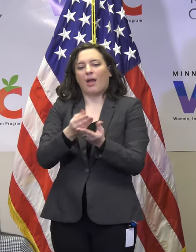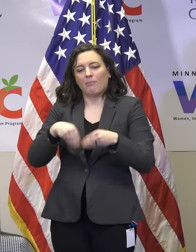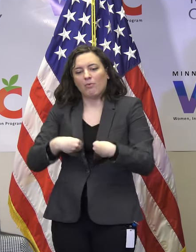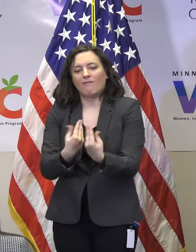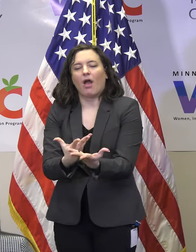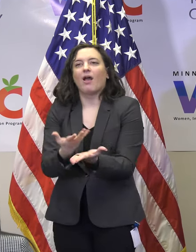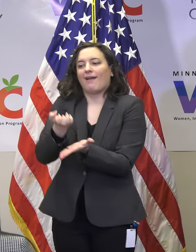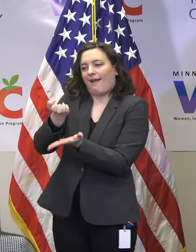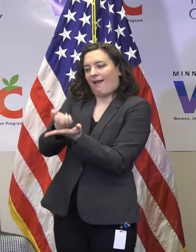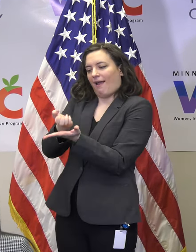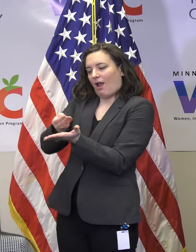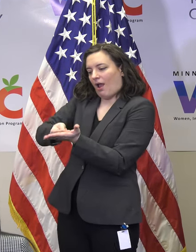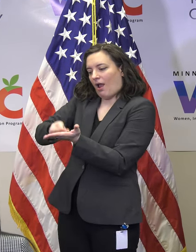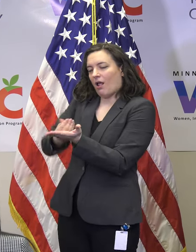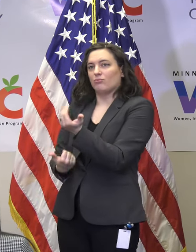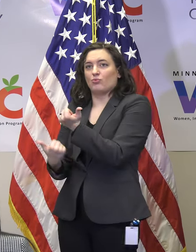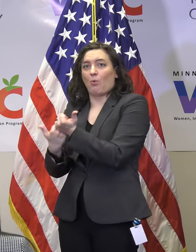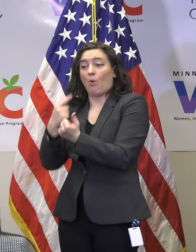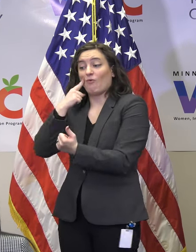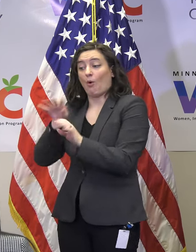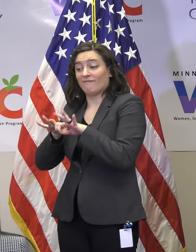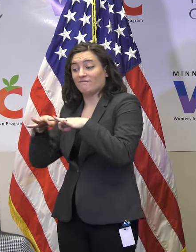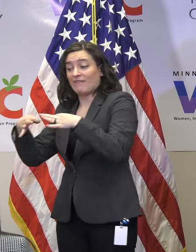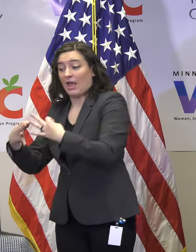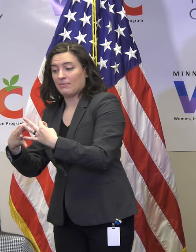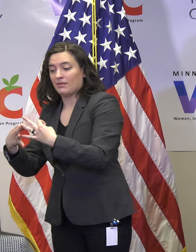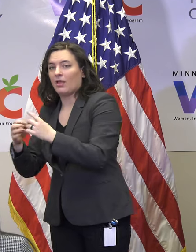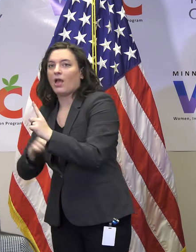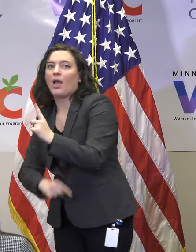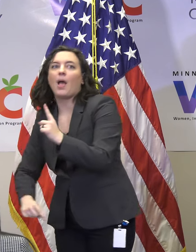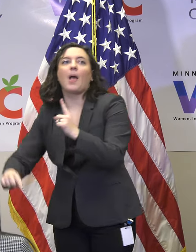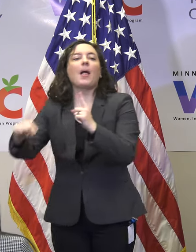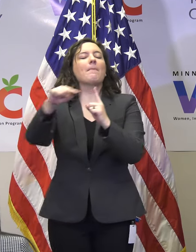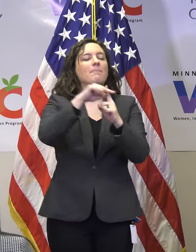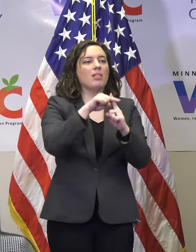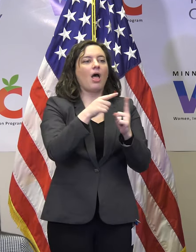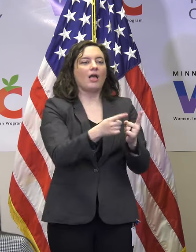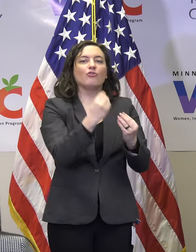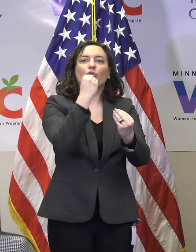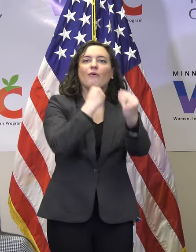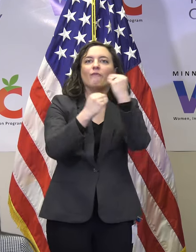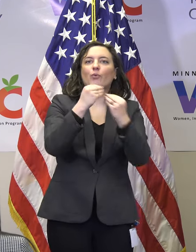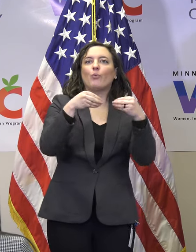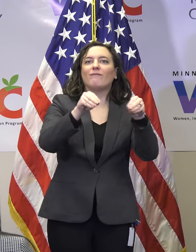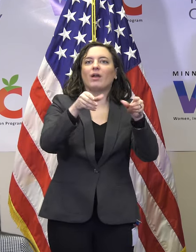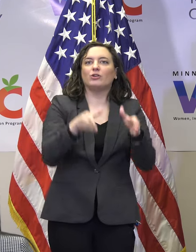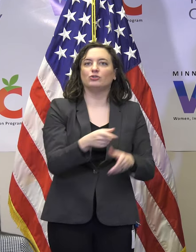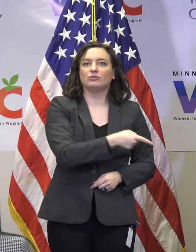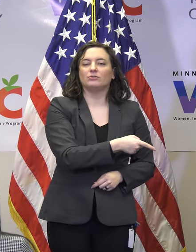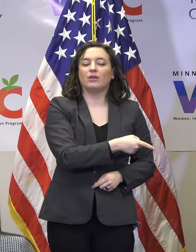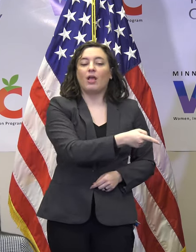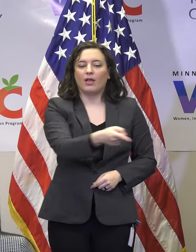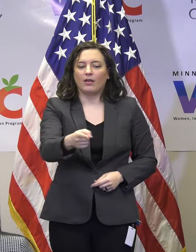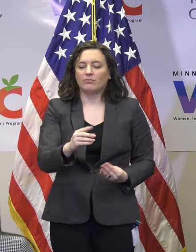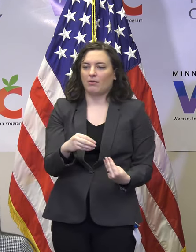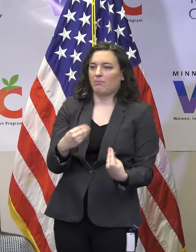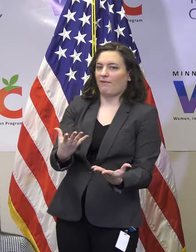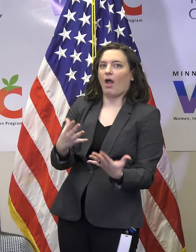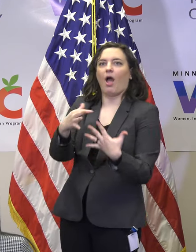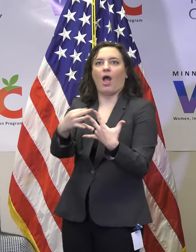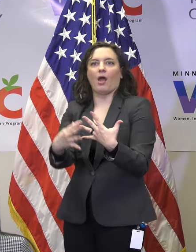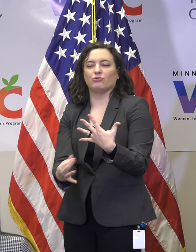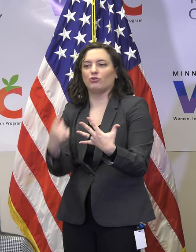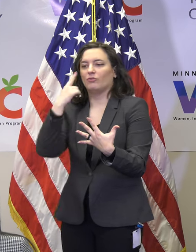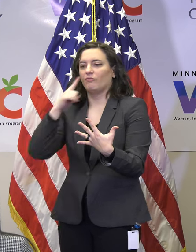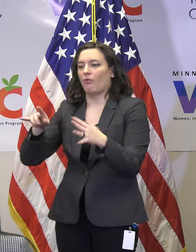support for not only families, but the 728 WIC food vendors who provide the choice and the options for WIC